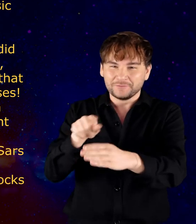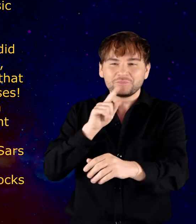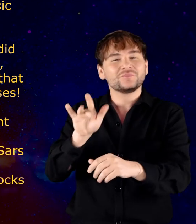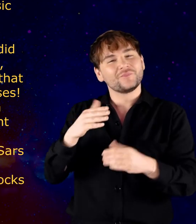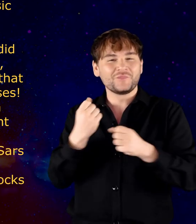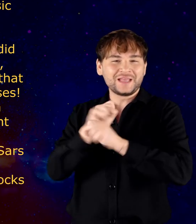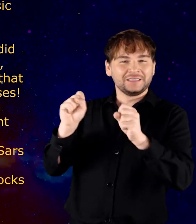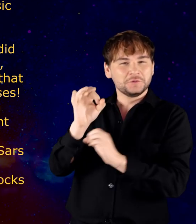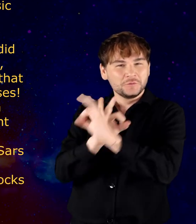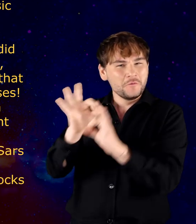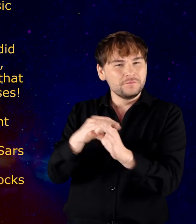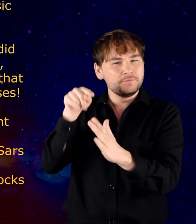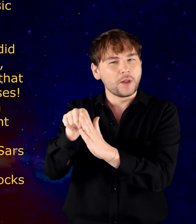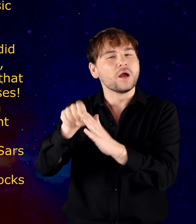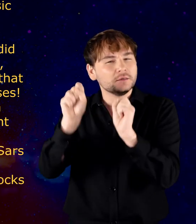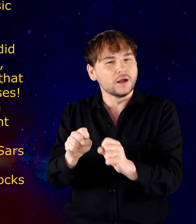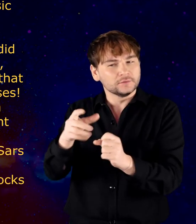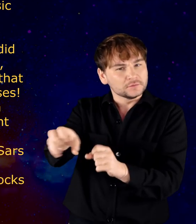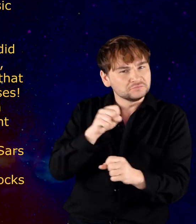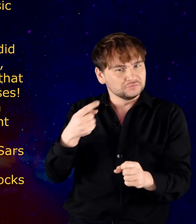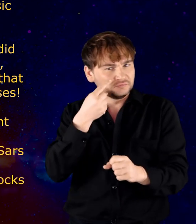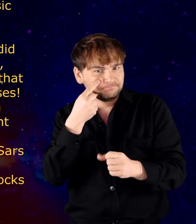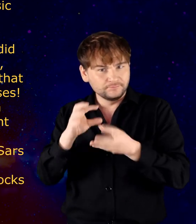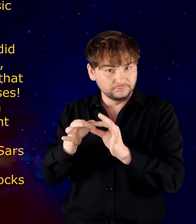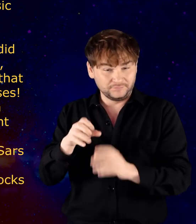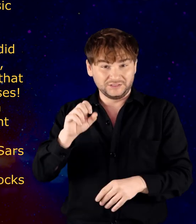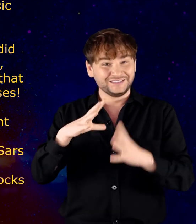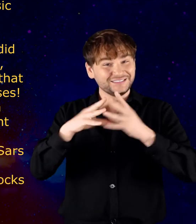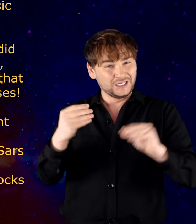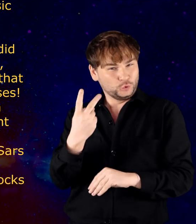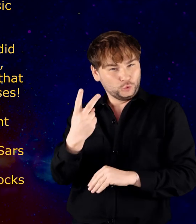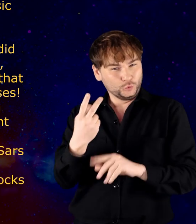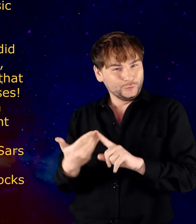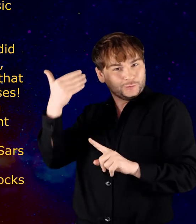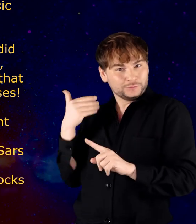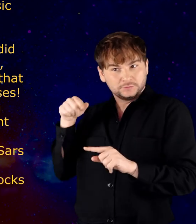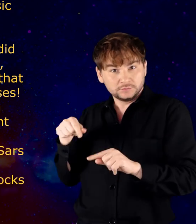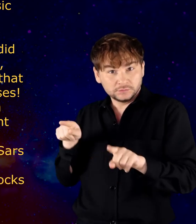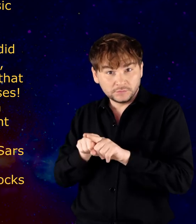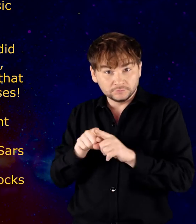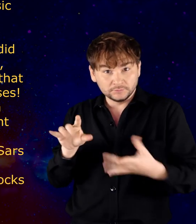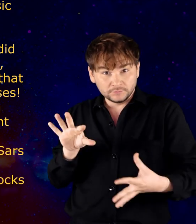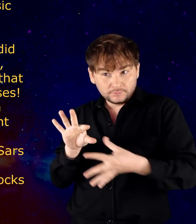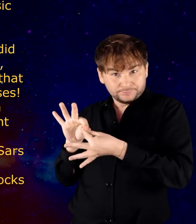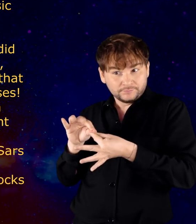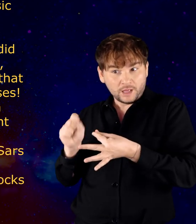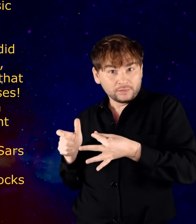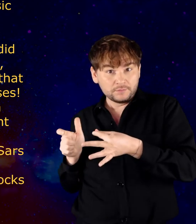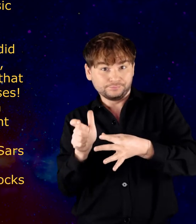took them out of the freezer to check whether they would possibly bind to